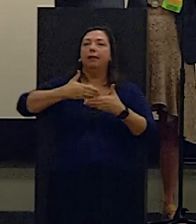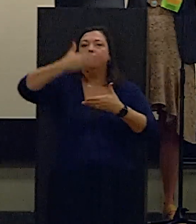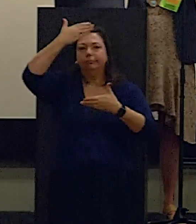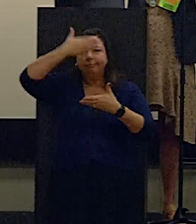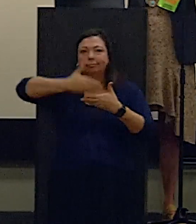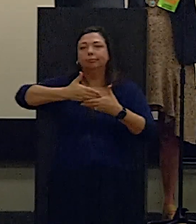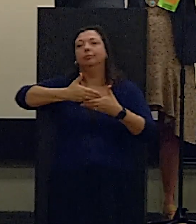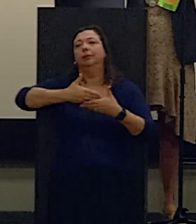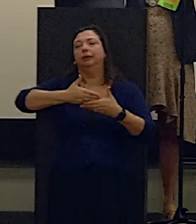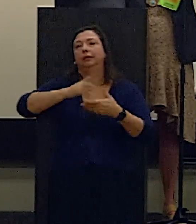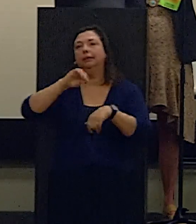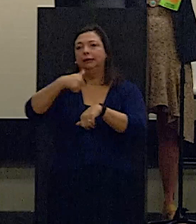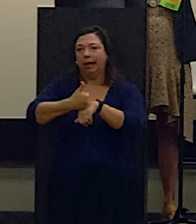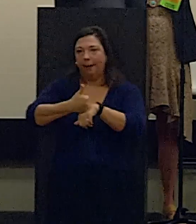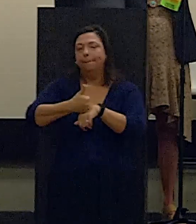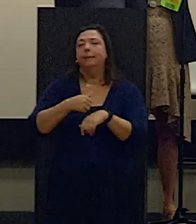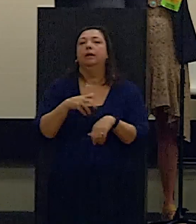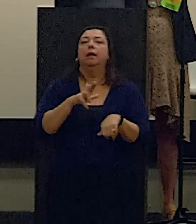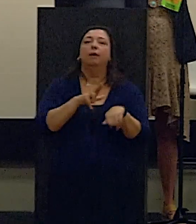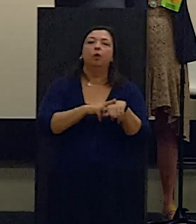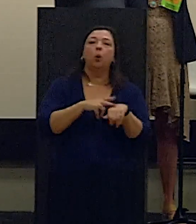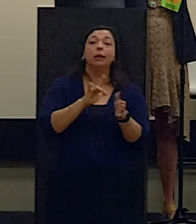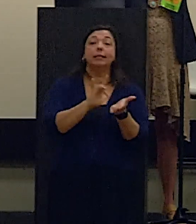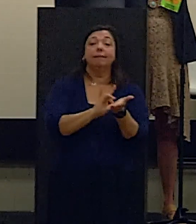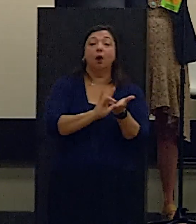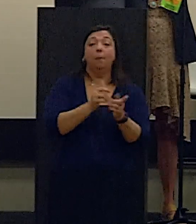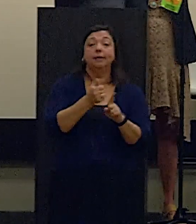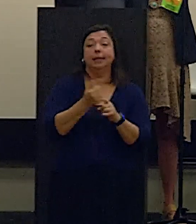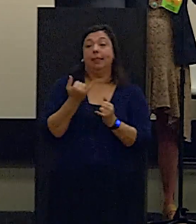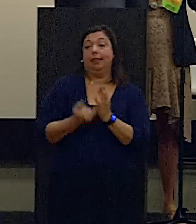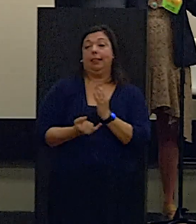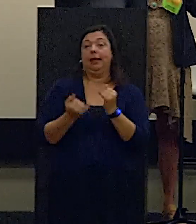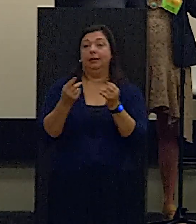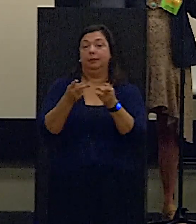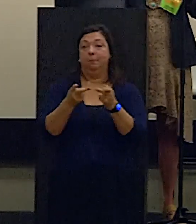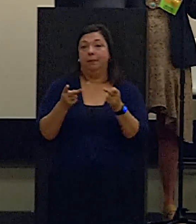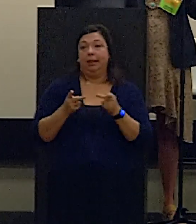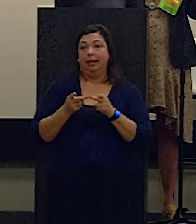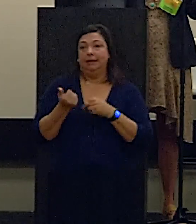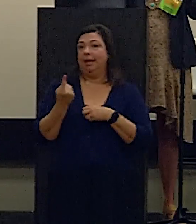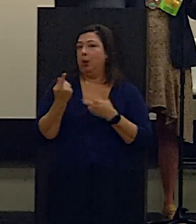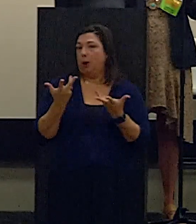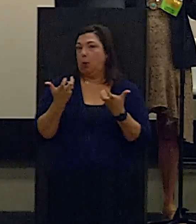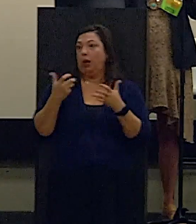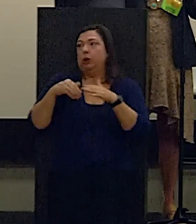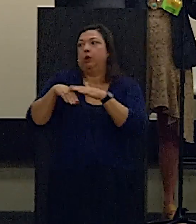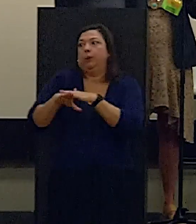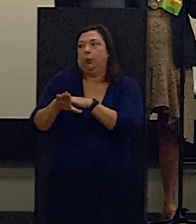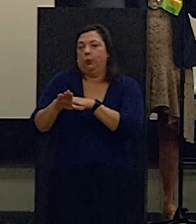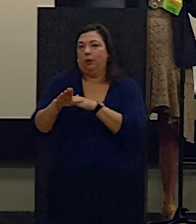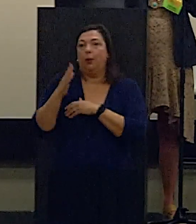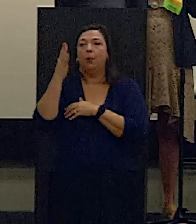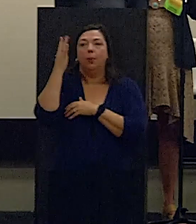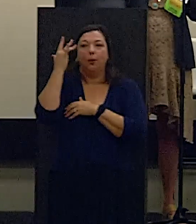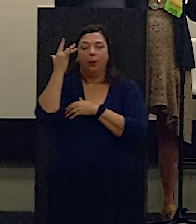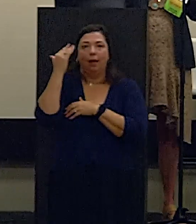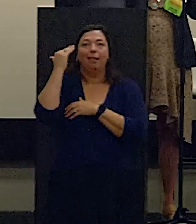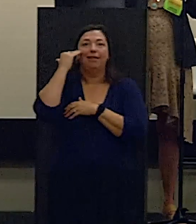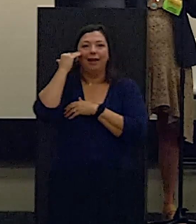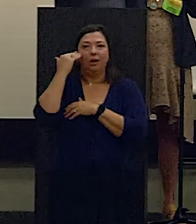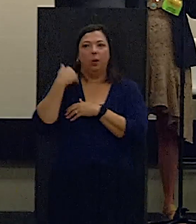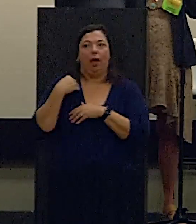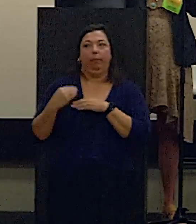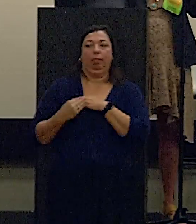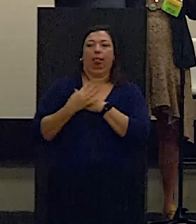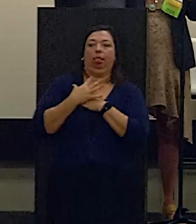up, and of course, the pharmacy was one of the last places anybody wanted to be because they knew, I'm going to get